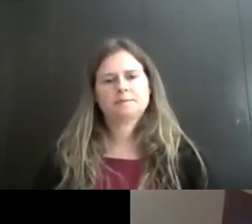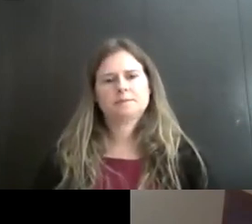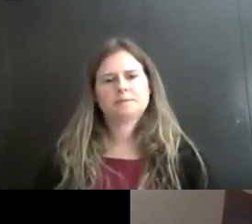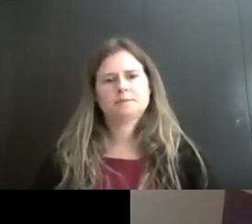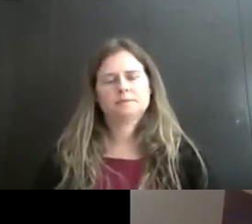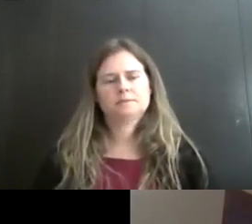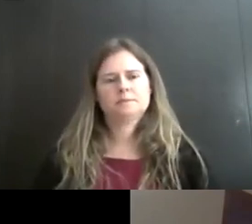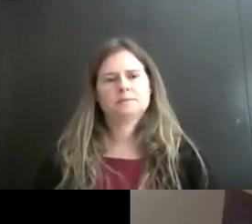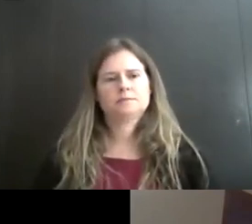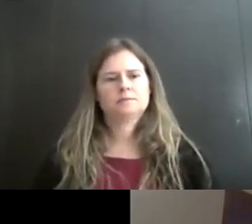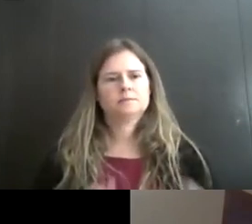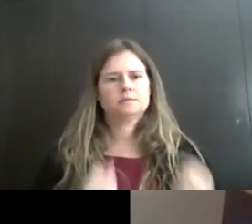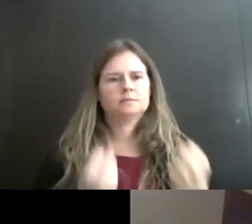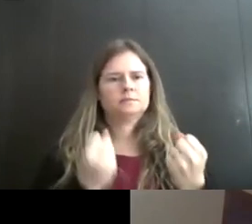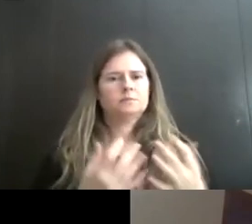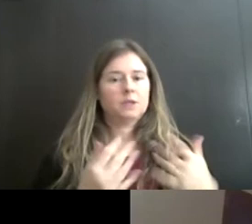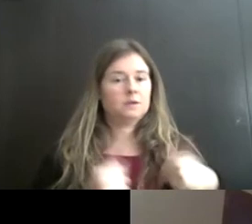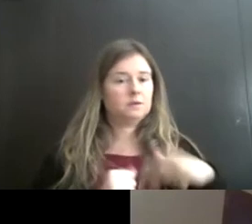Because many of us, this is what we believe.